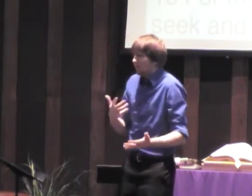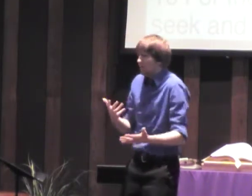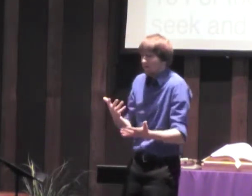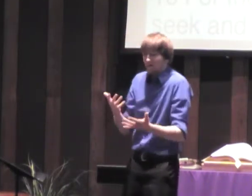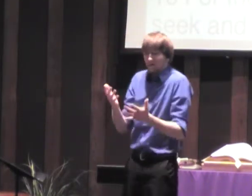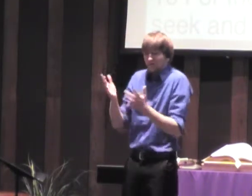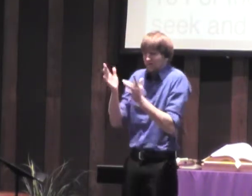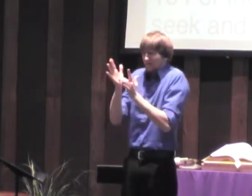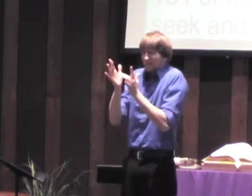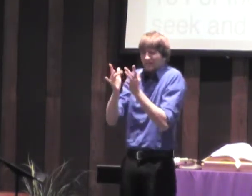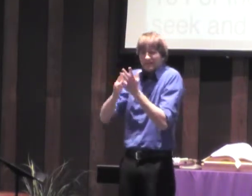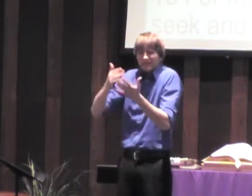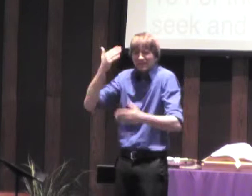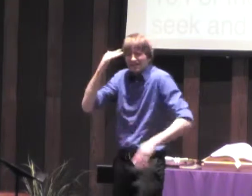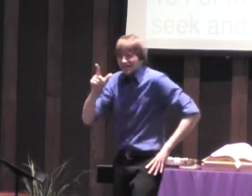And they said, Jesus is this prophet.